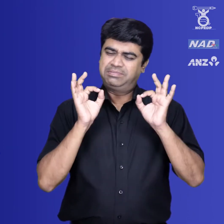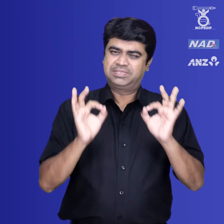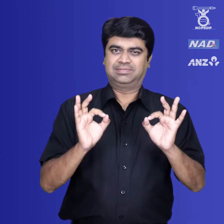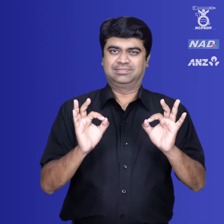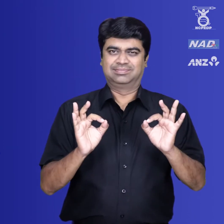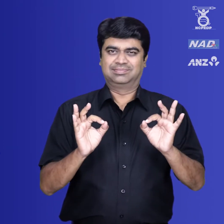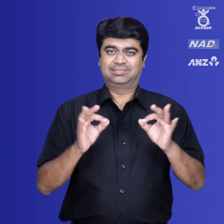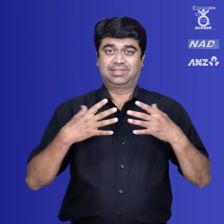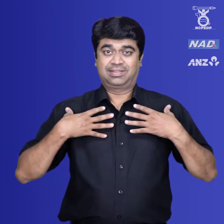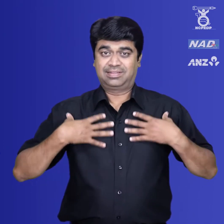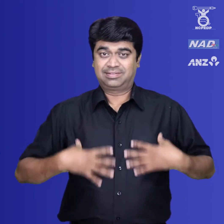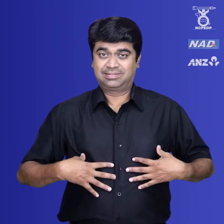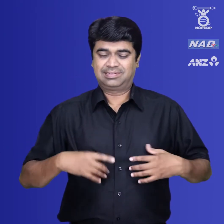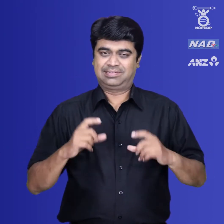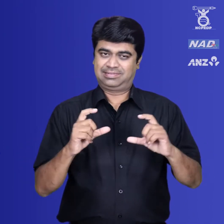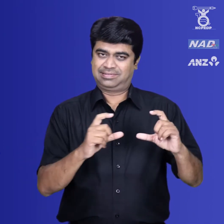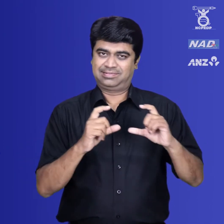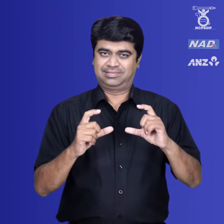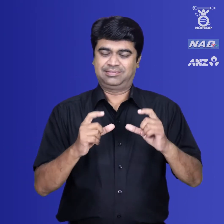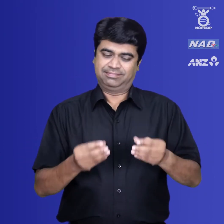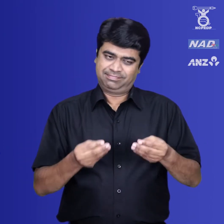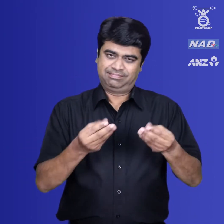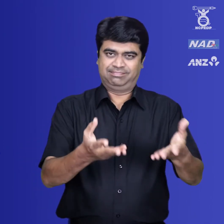income as may be notified.